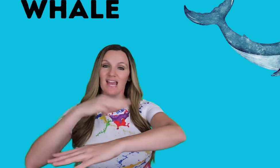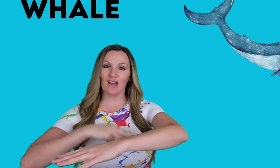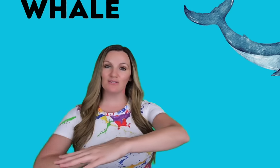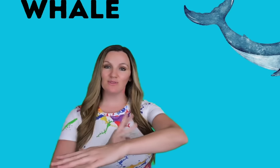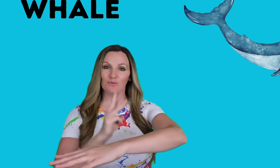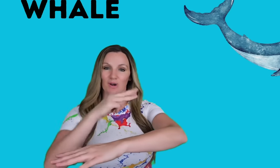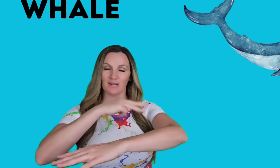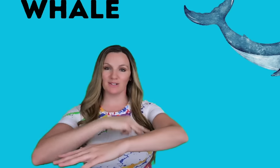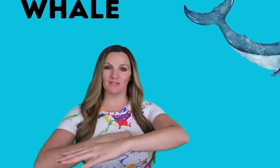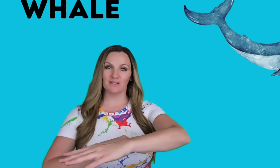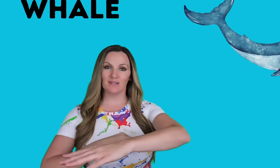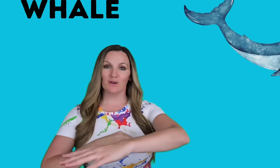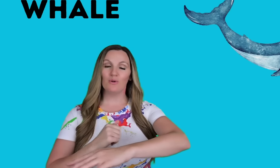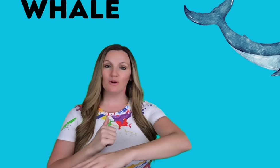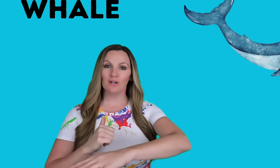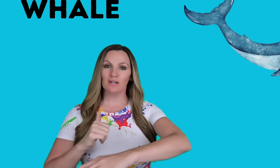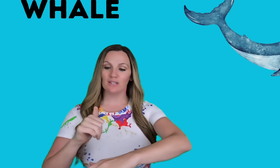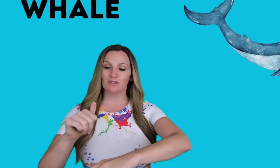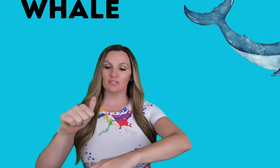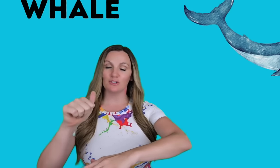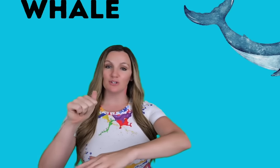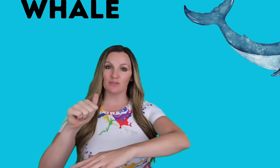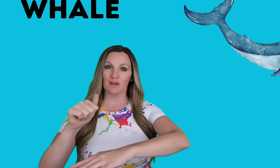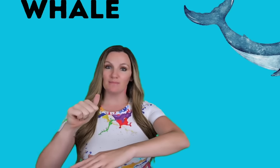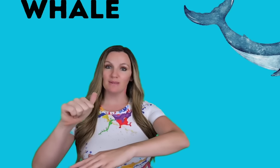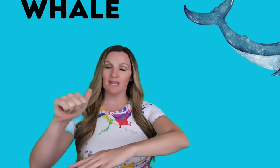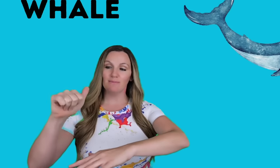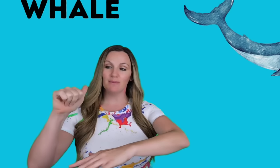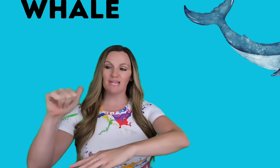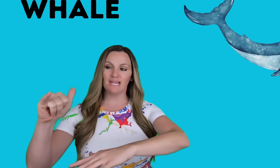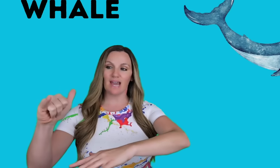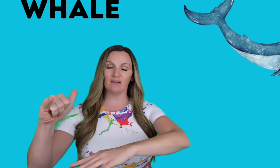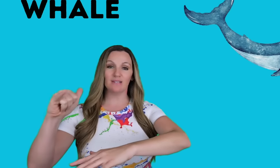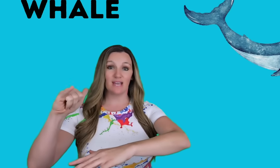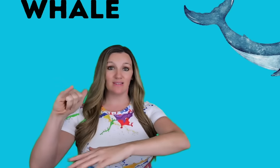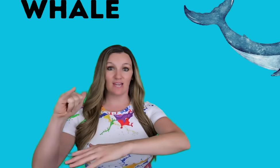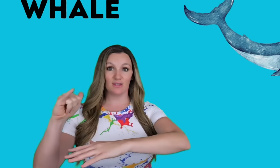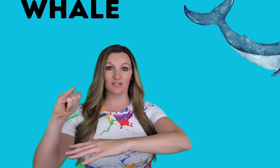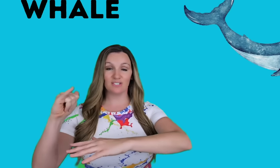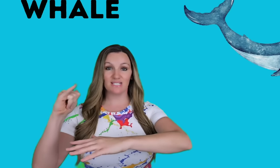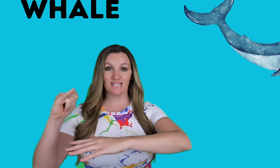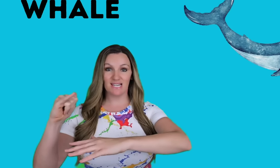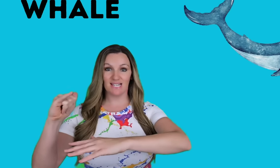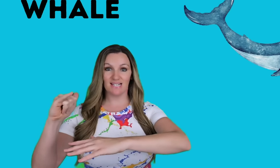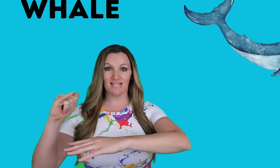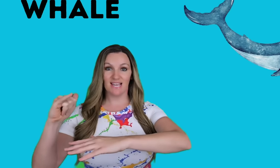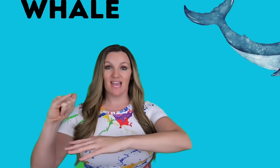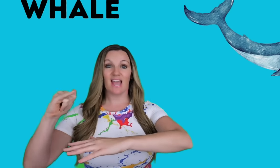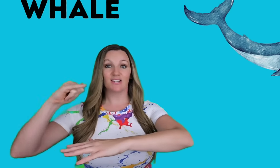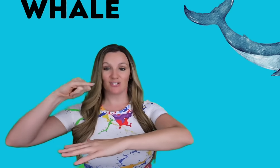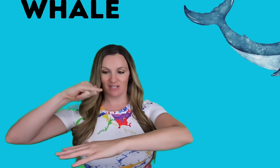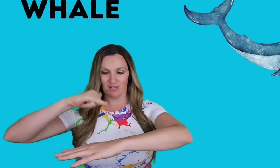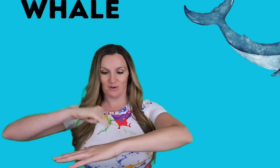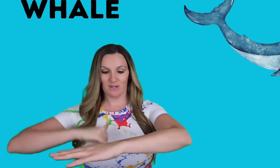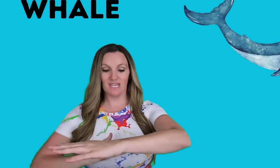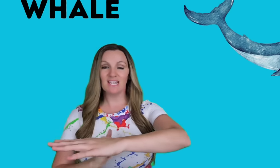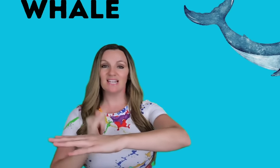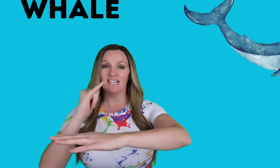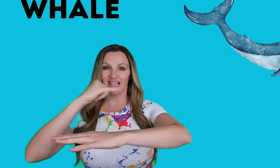of the water. Or you can do your thumb and pinky out and the others in, and you're gonna go in and